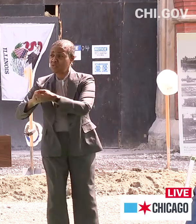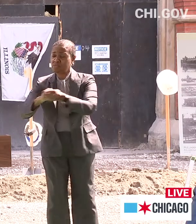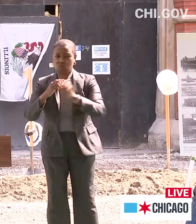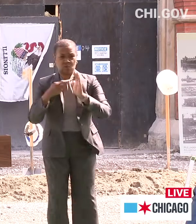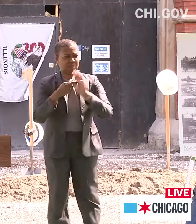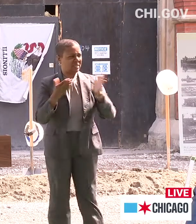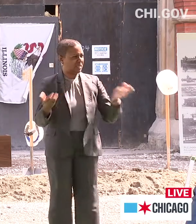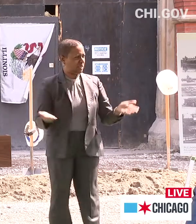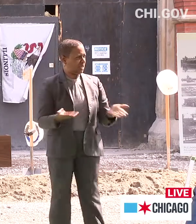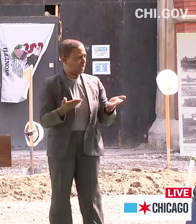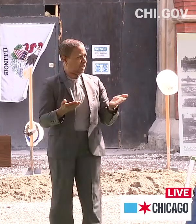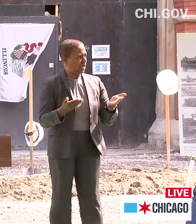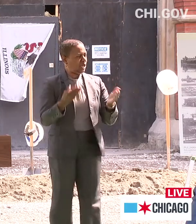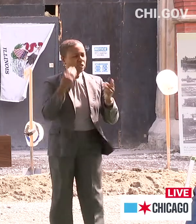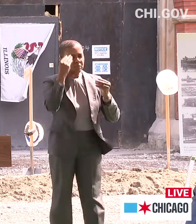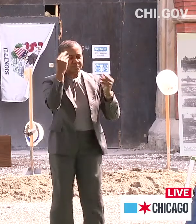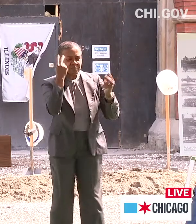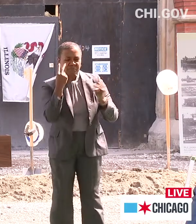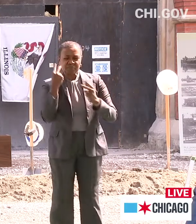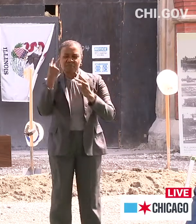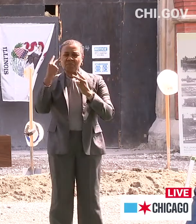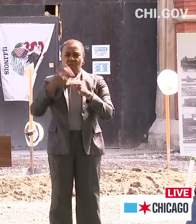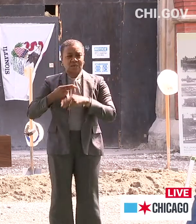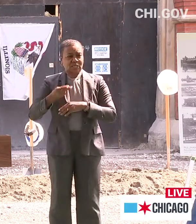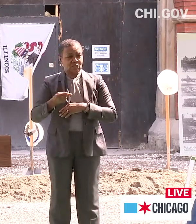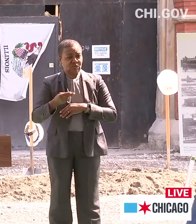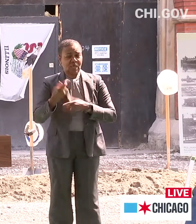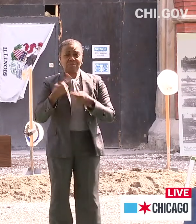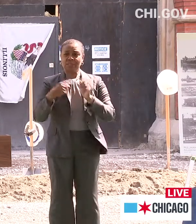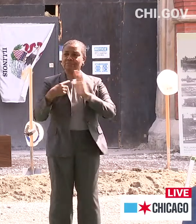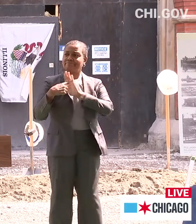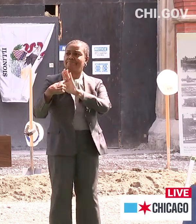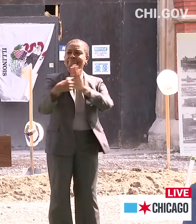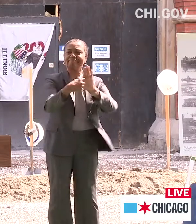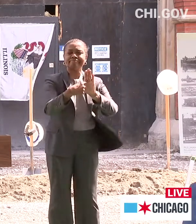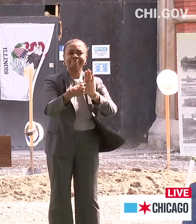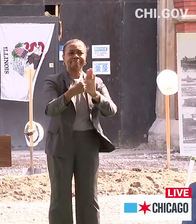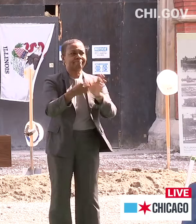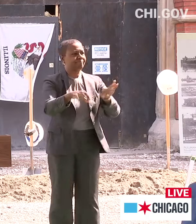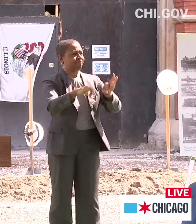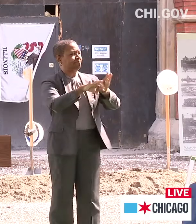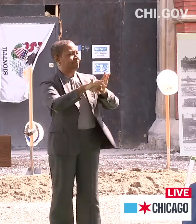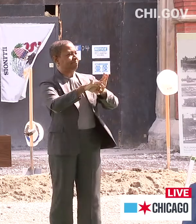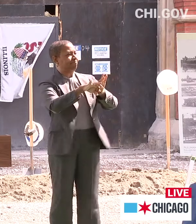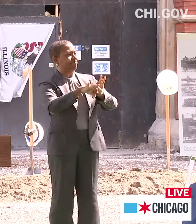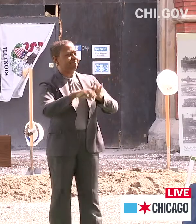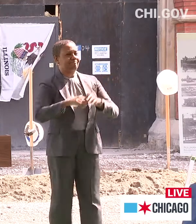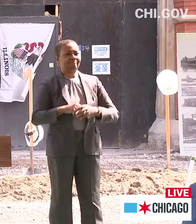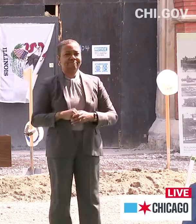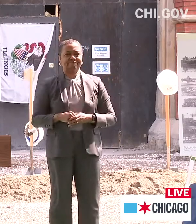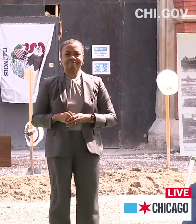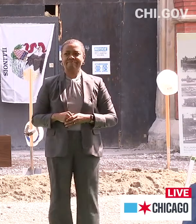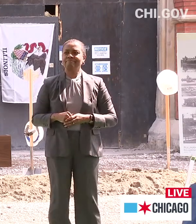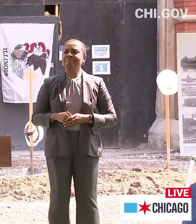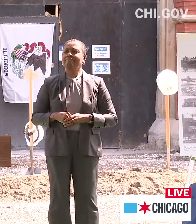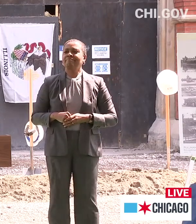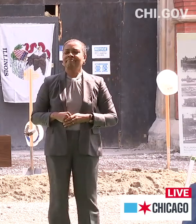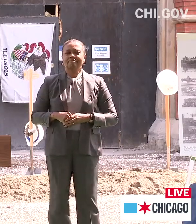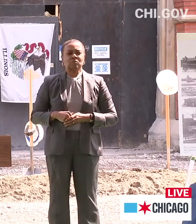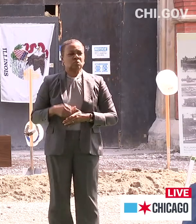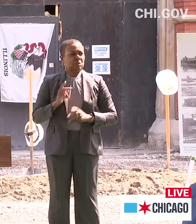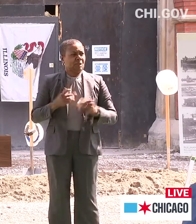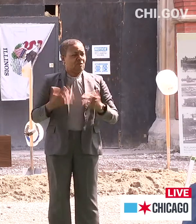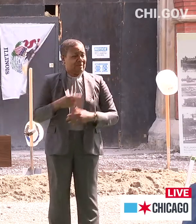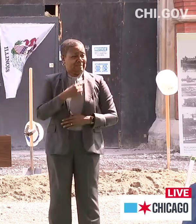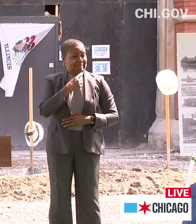today to reflect this history and to showcase it. And so to not repeat what so many have